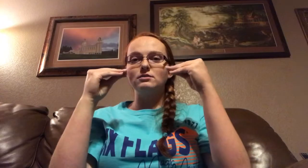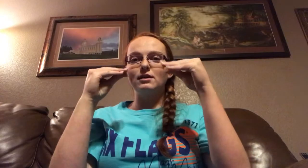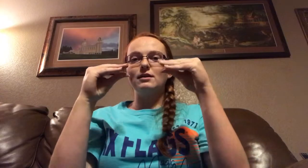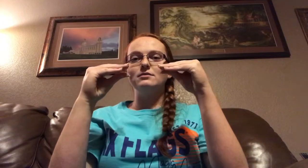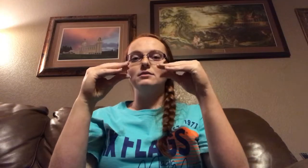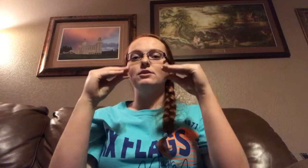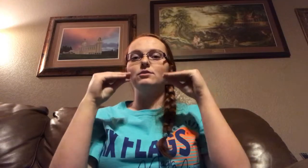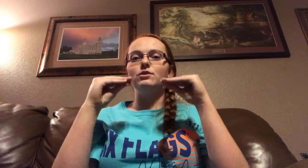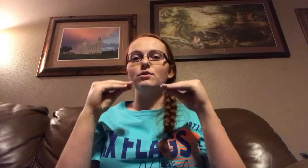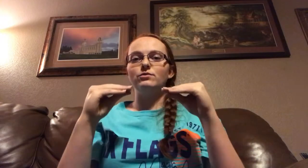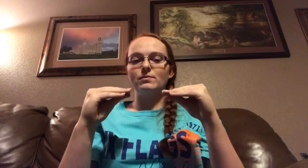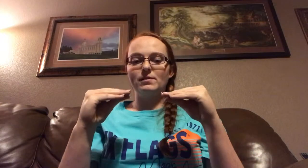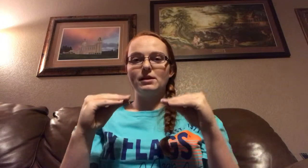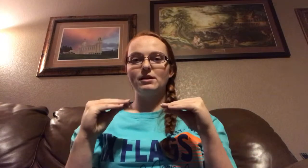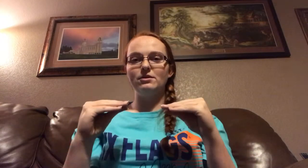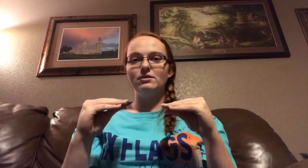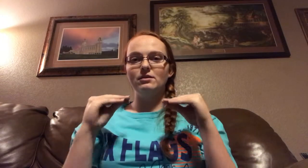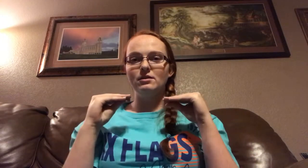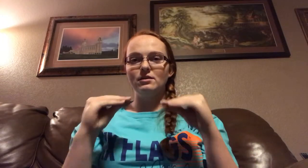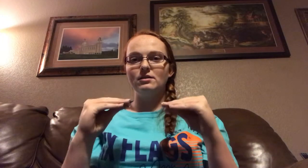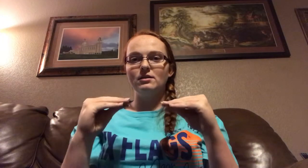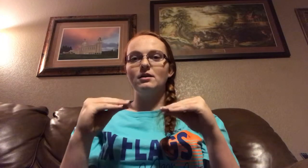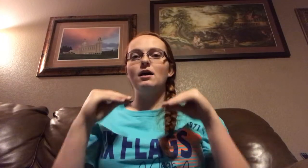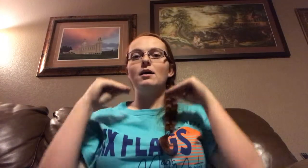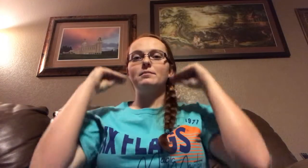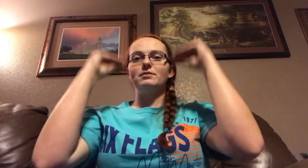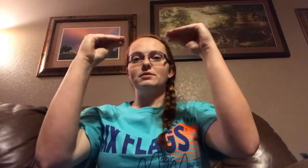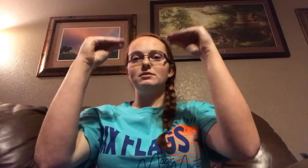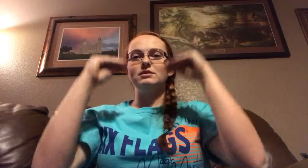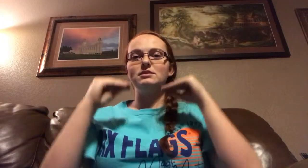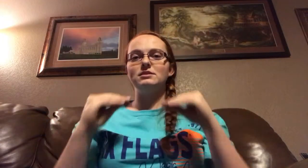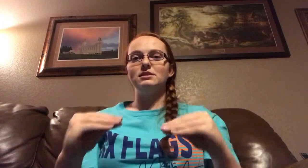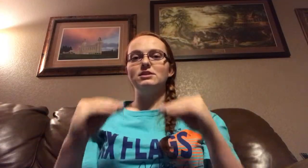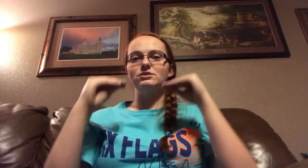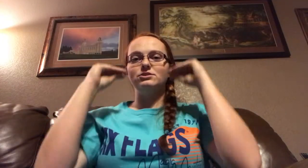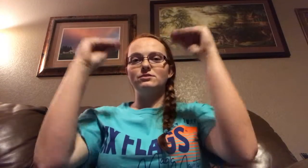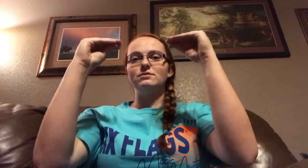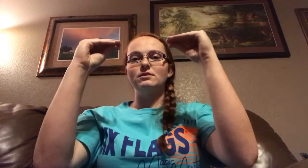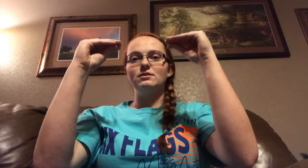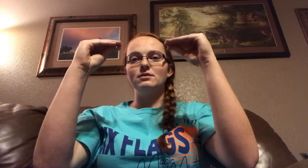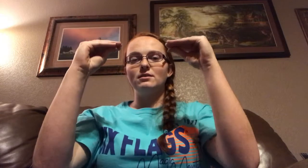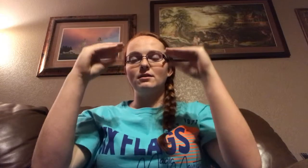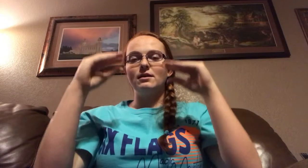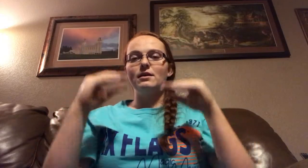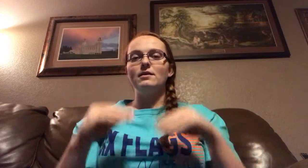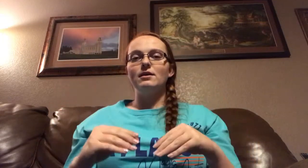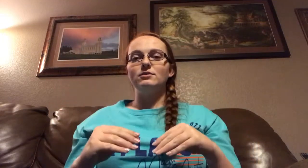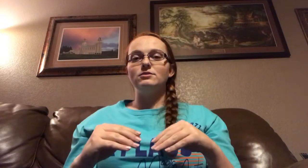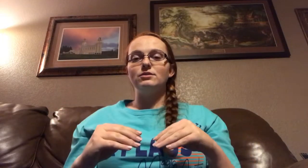I guess, and you go from here up. So this is teach. And so